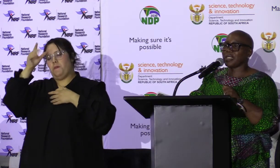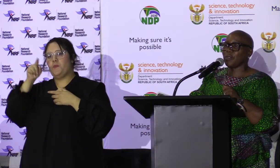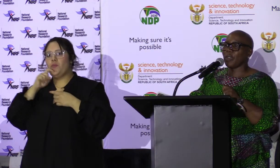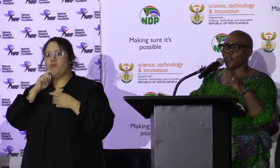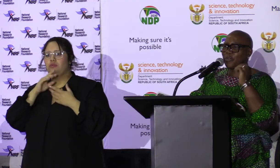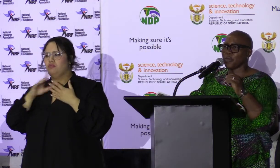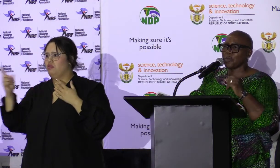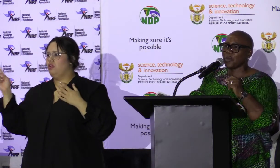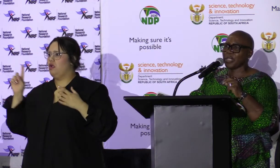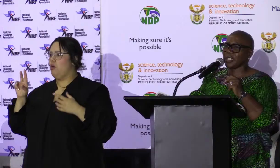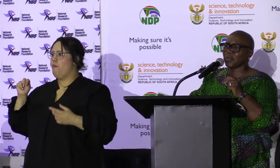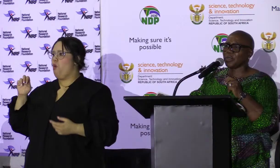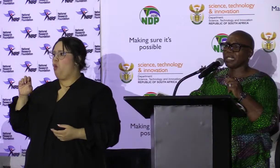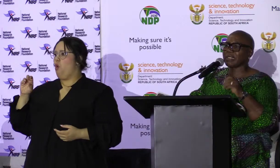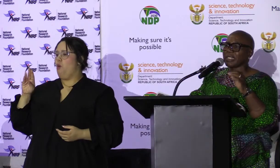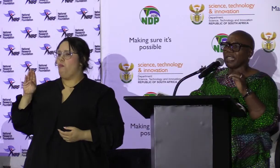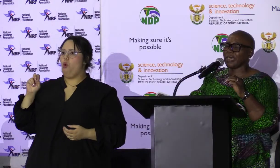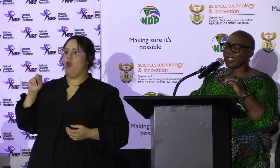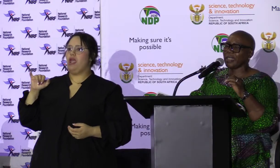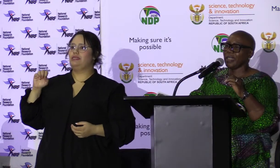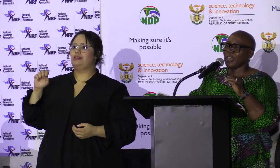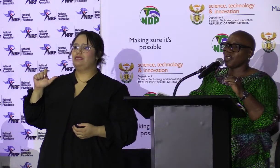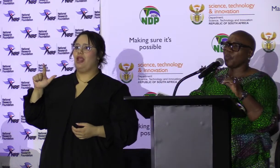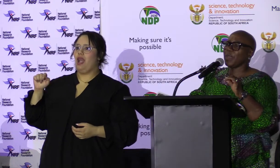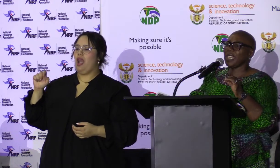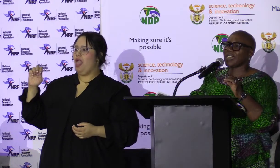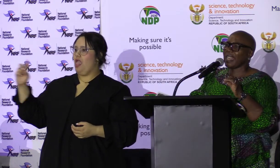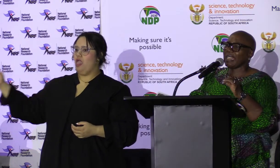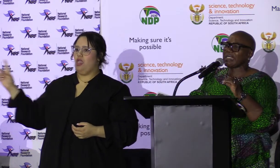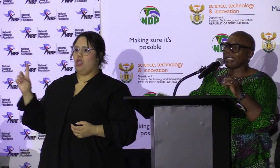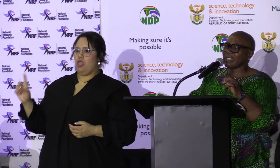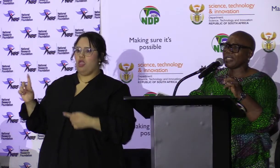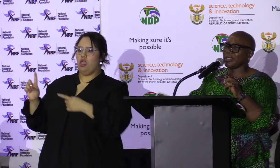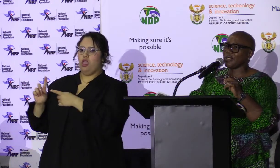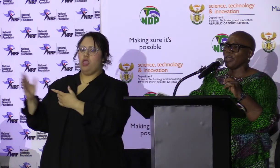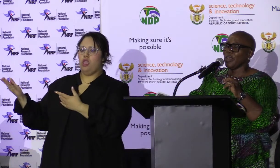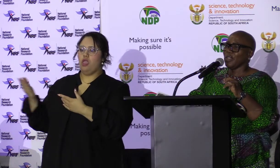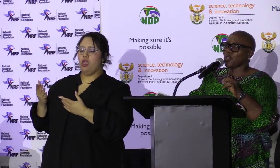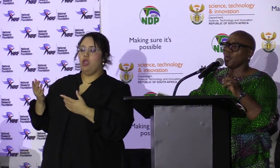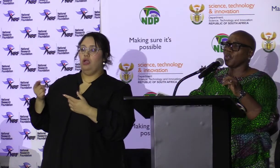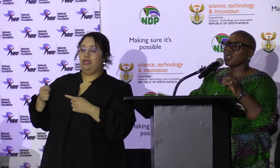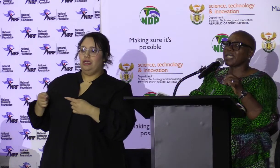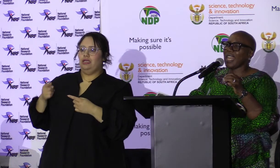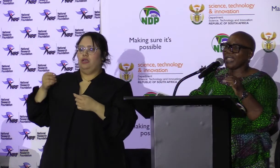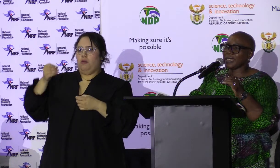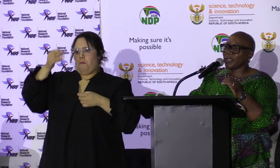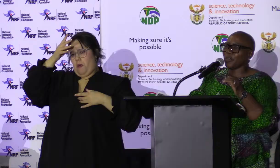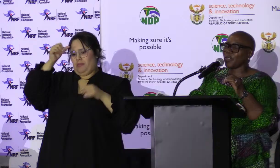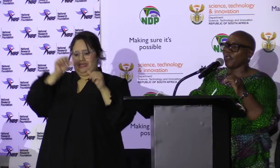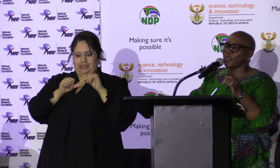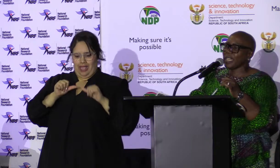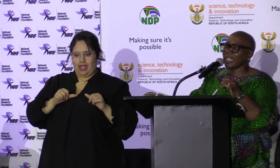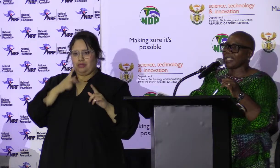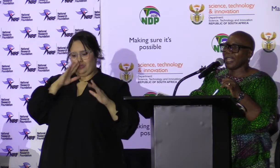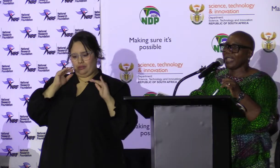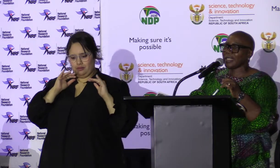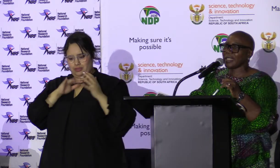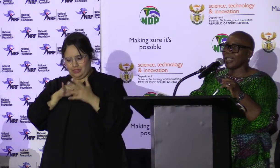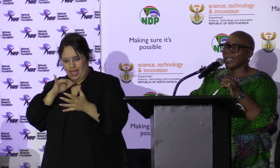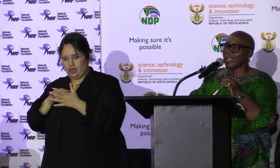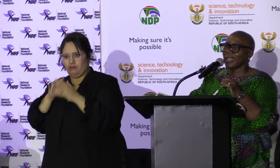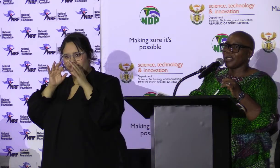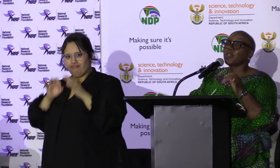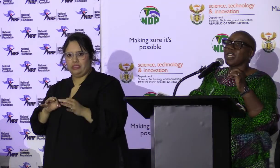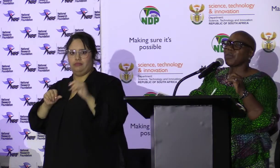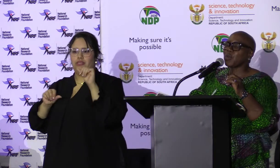call Ubonisiwe, ngifuna ukunibonisa ukuthi really to be a scientist, to study, ufunde